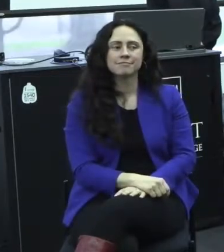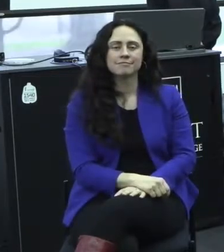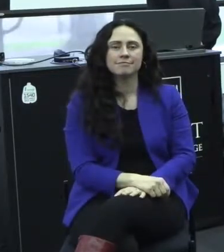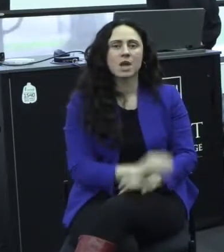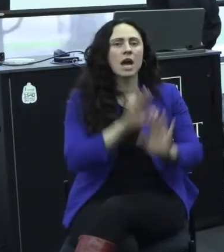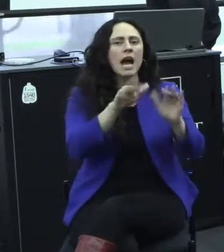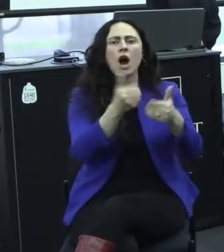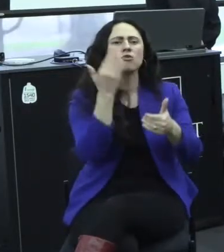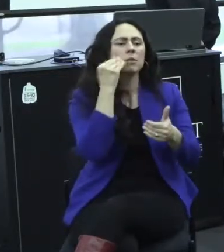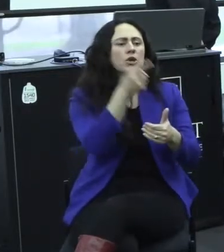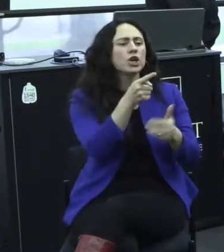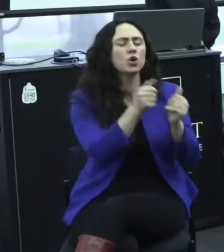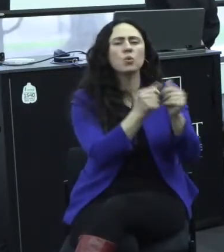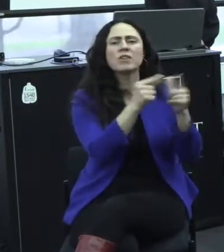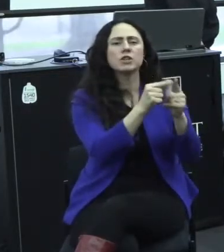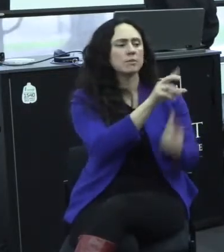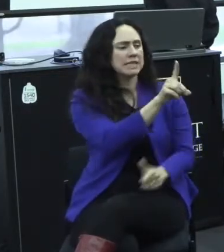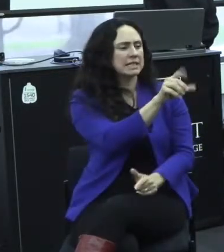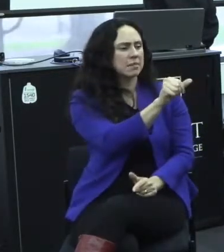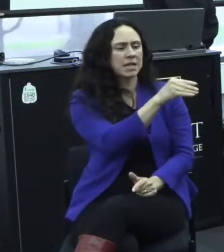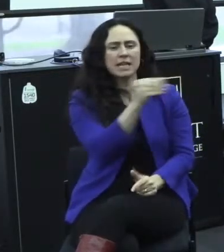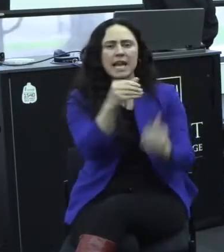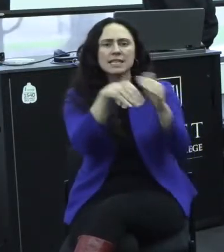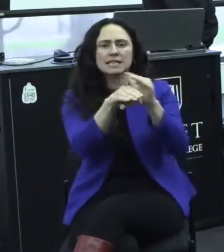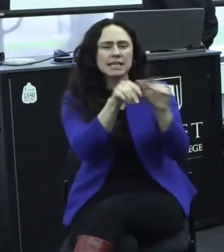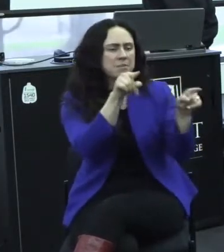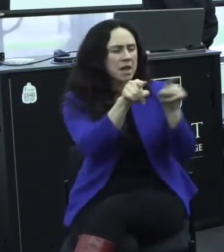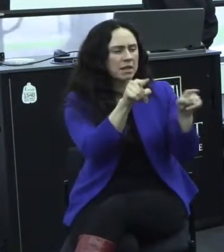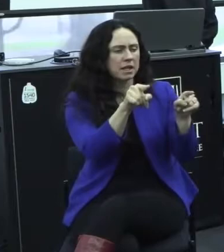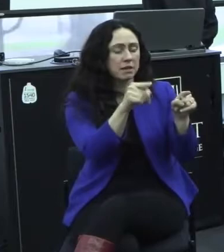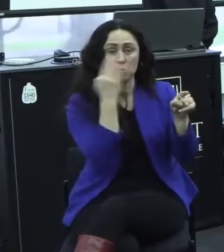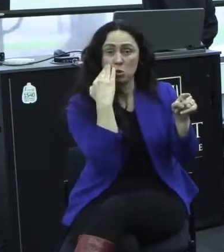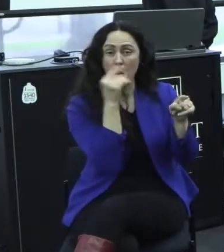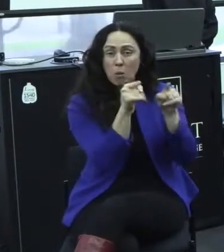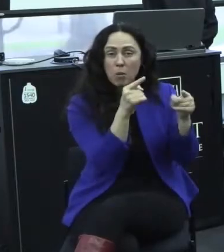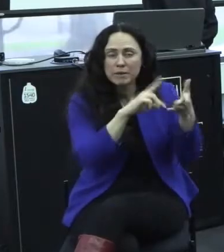how familiar are you with the terms disability and accessibility?